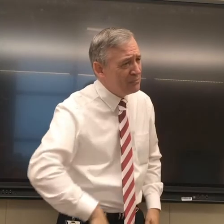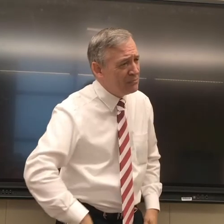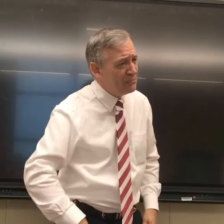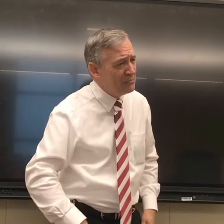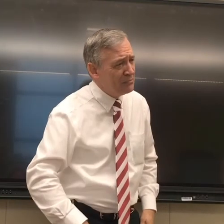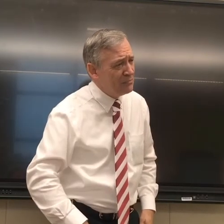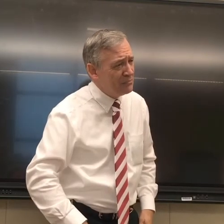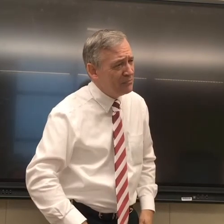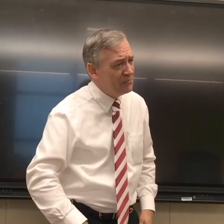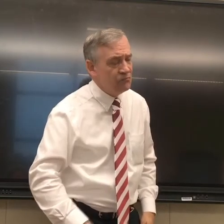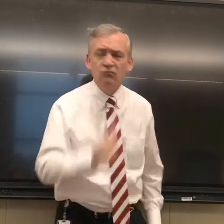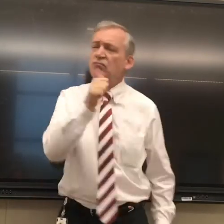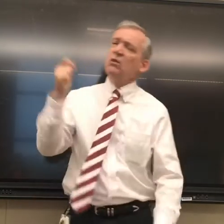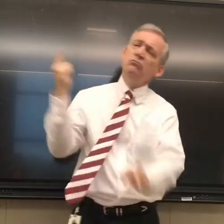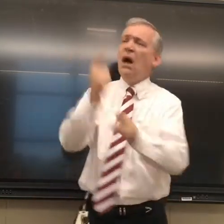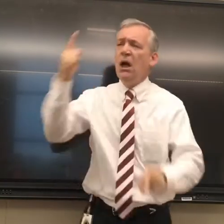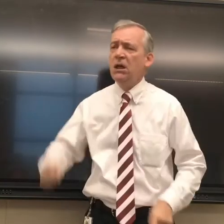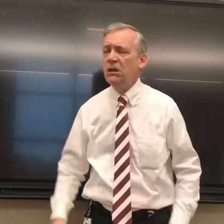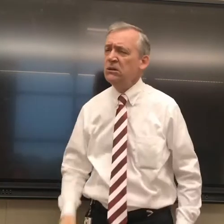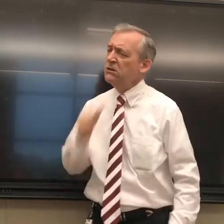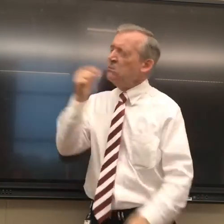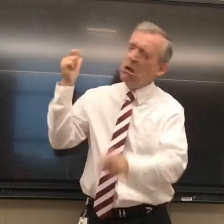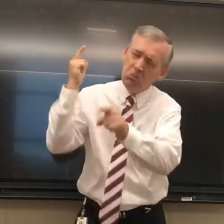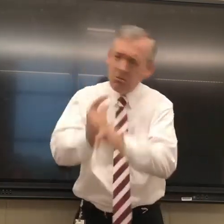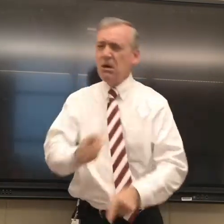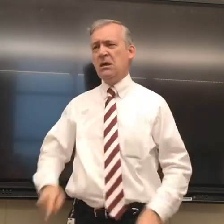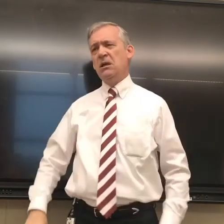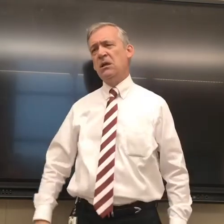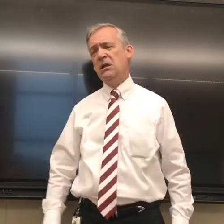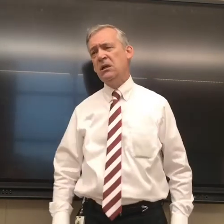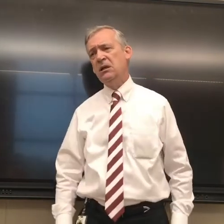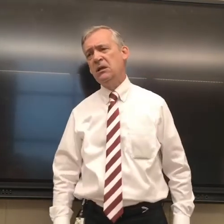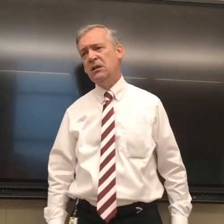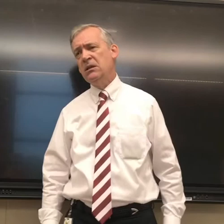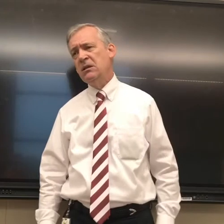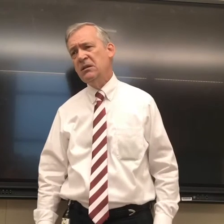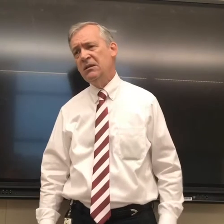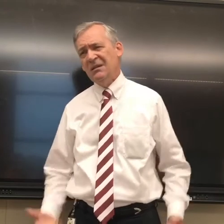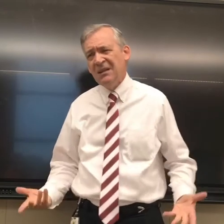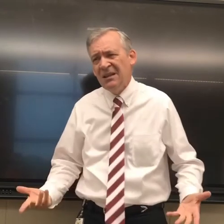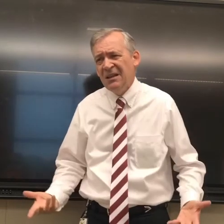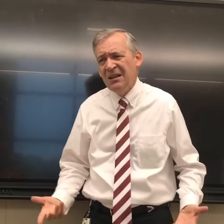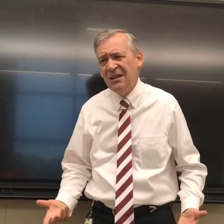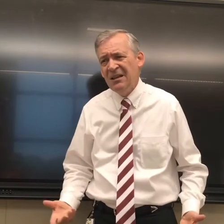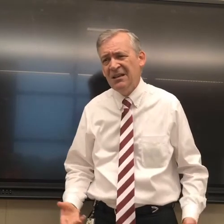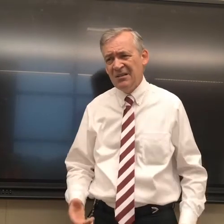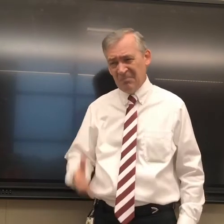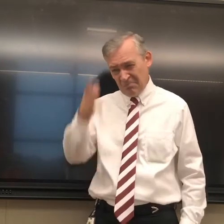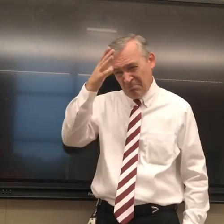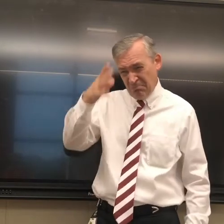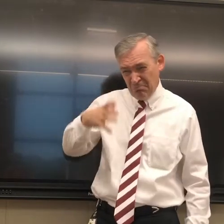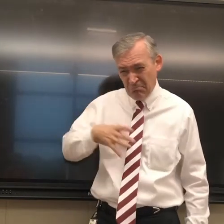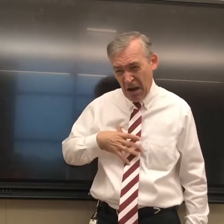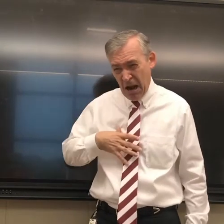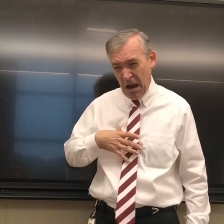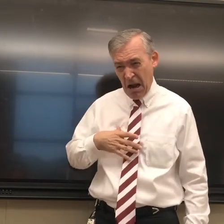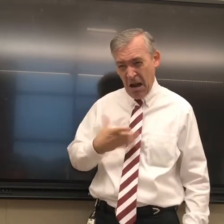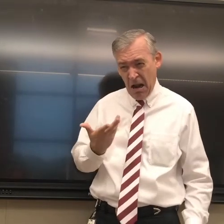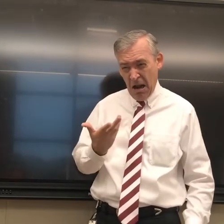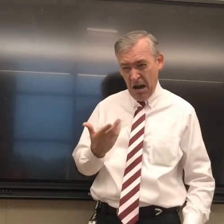It ain't right. Ain't right. No man ought to eat his woman's food year in and year out and see his